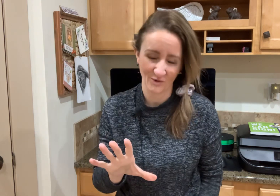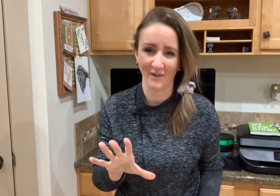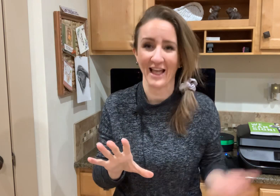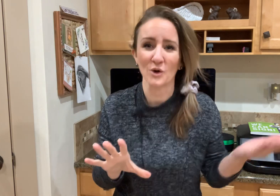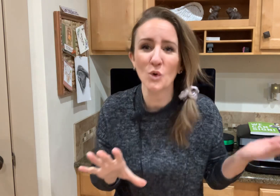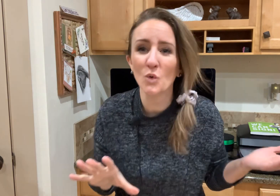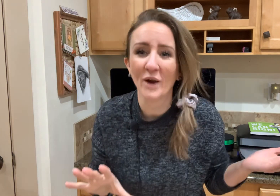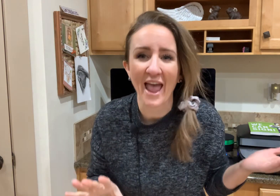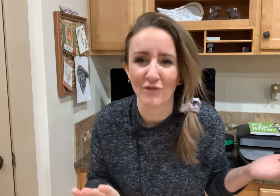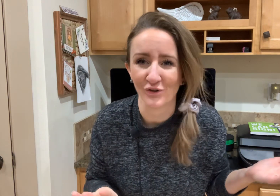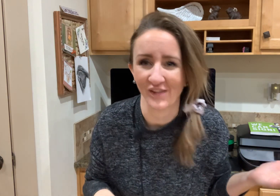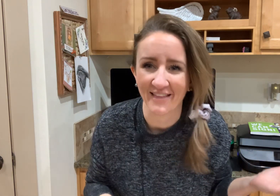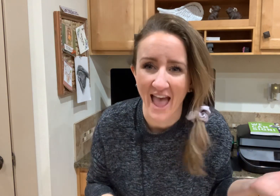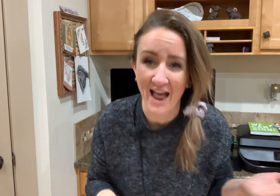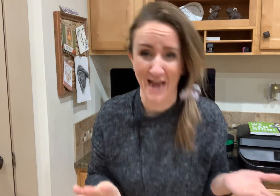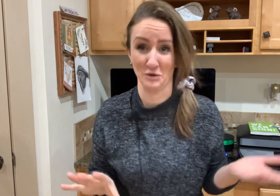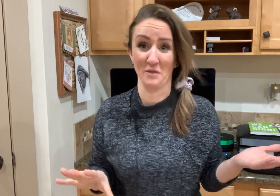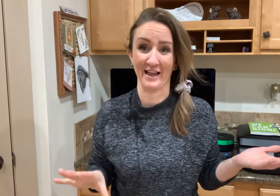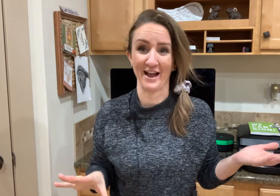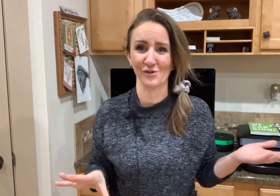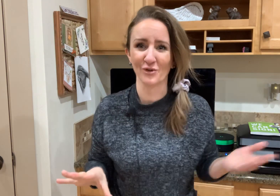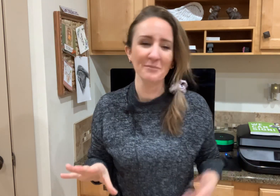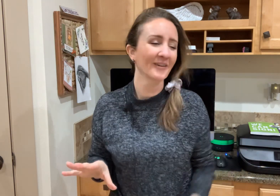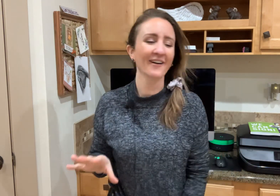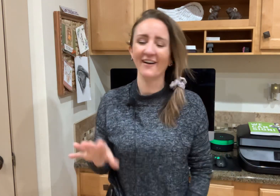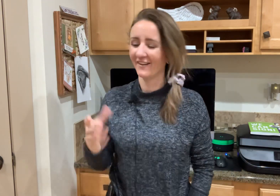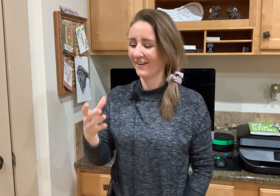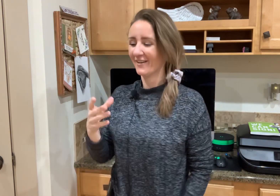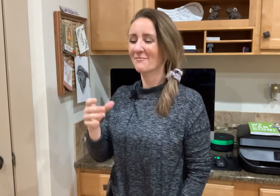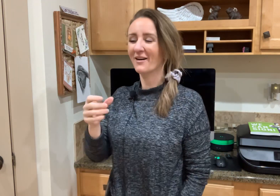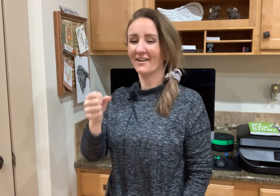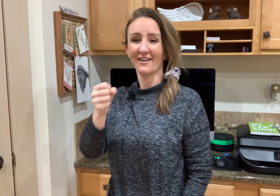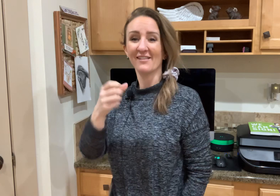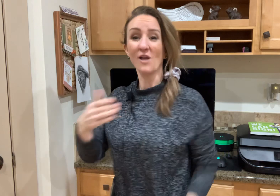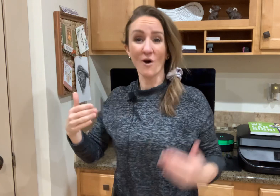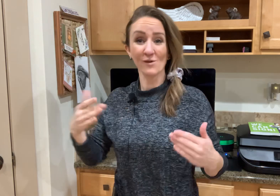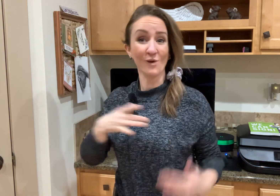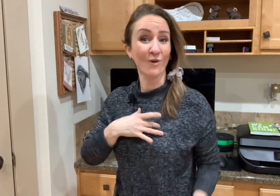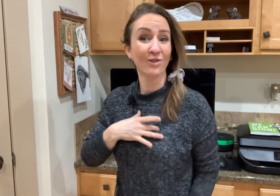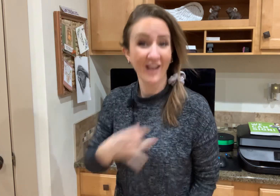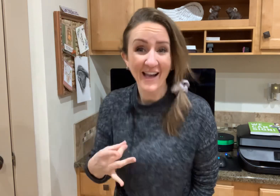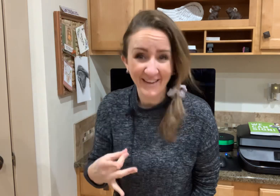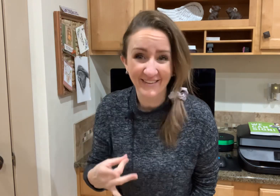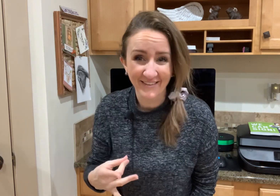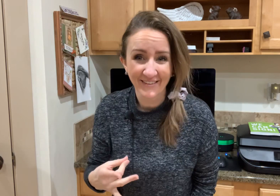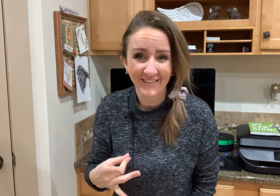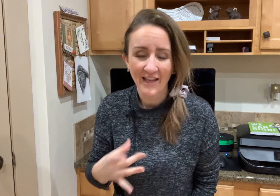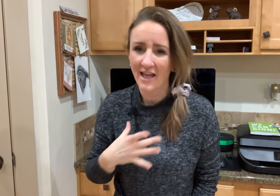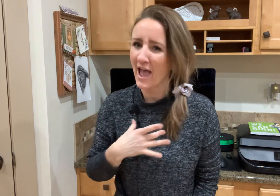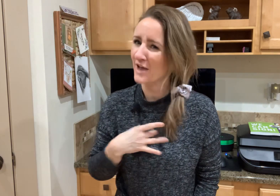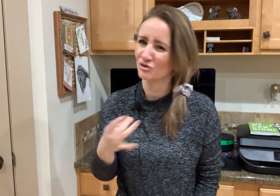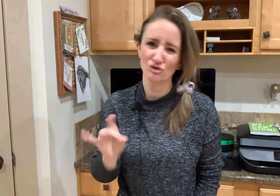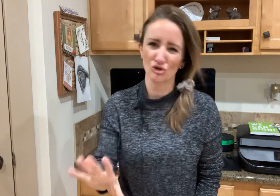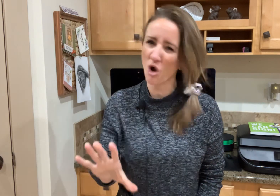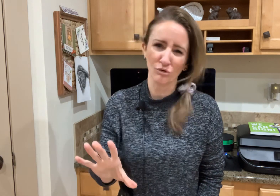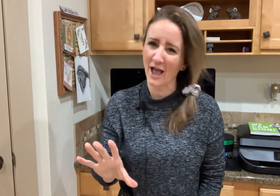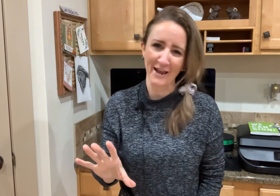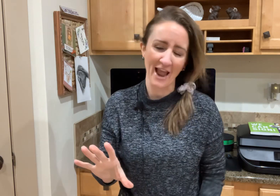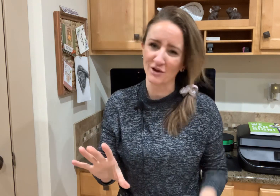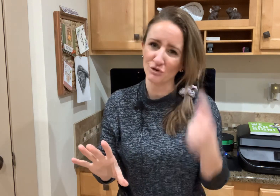like, who would ever say that? I don't like ice cream. But so like and don't like, and usually